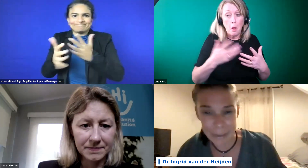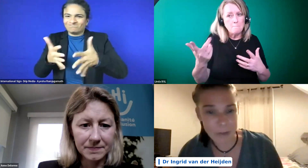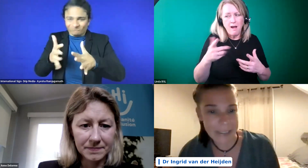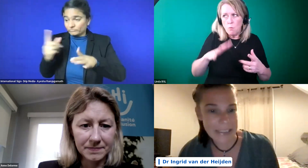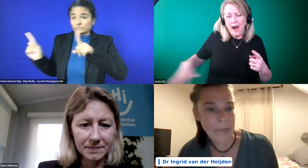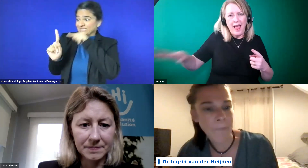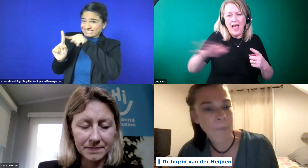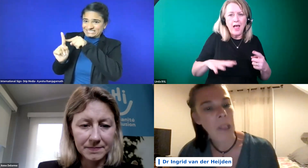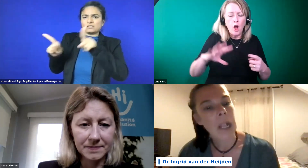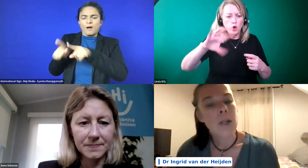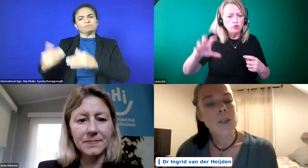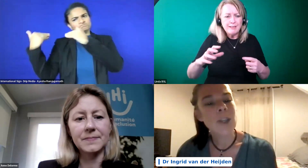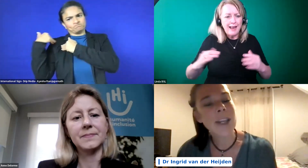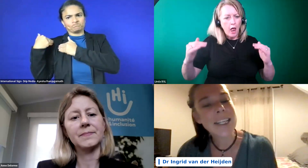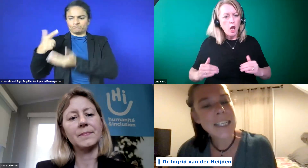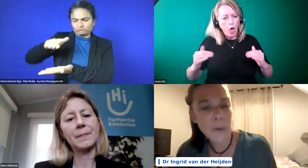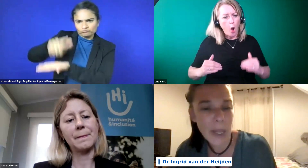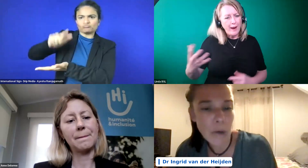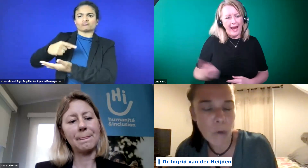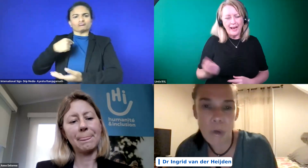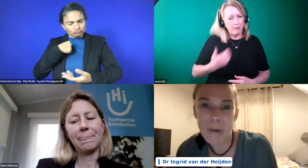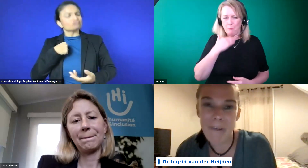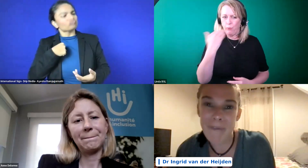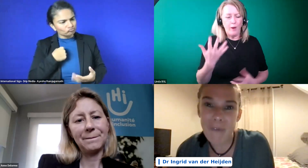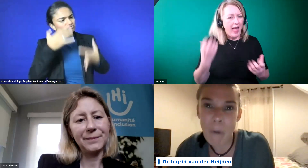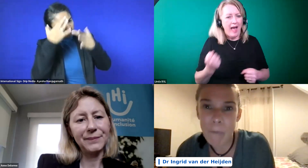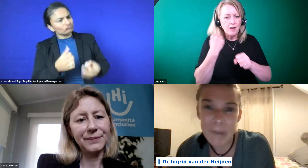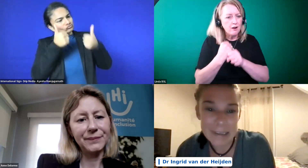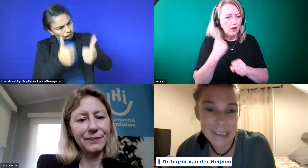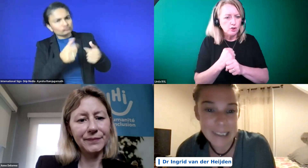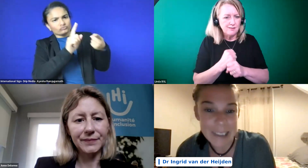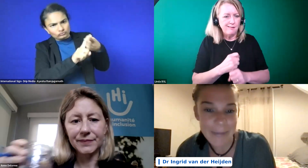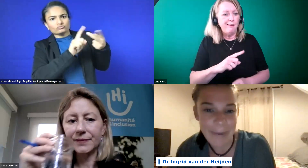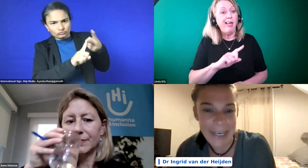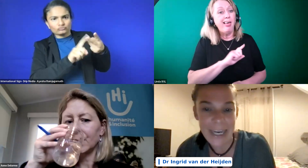low-income countries. So this is where the role of informed